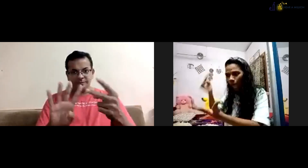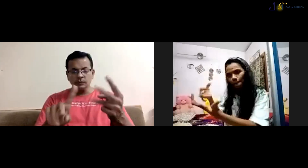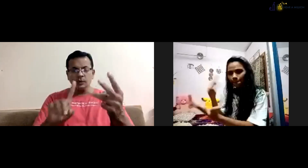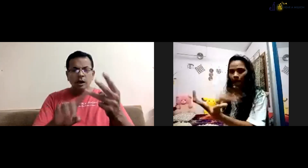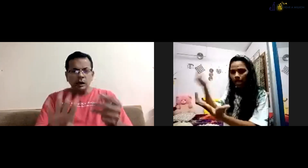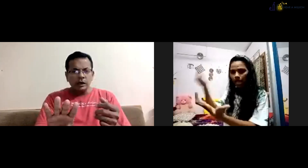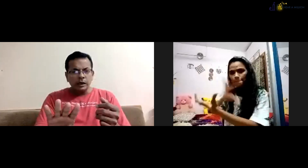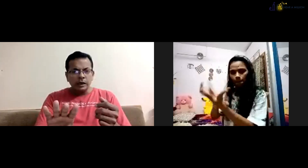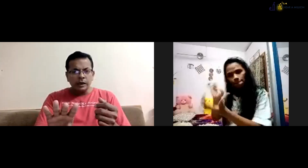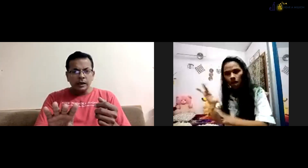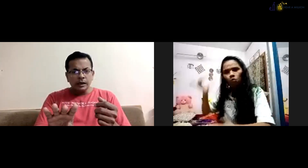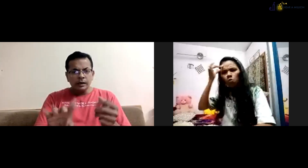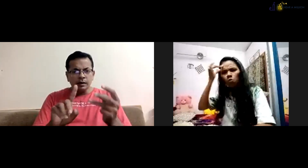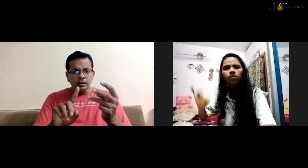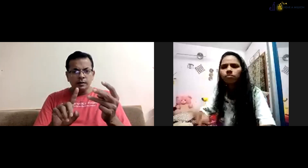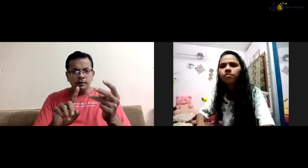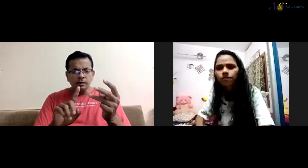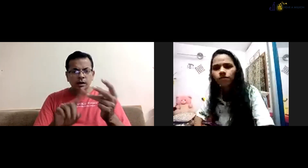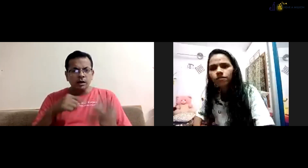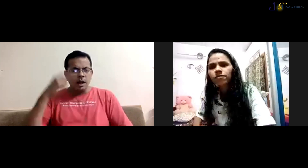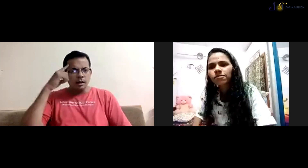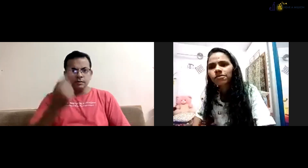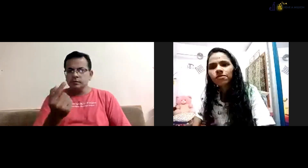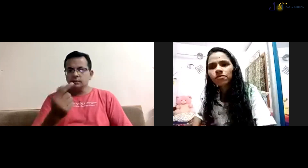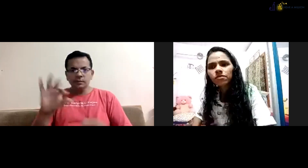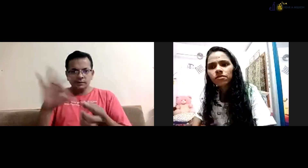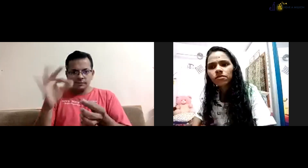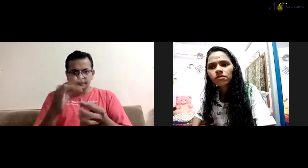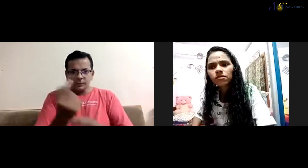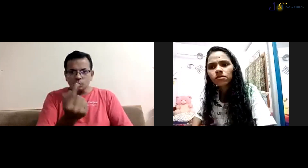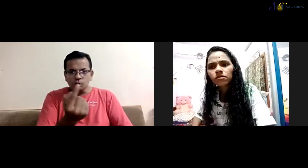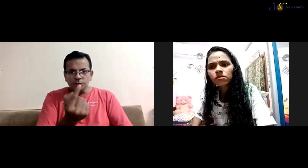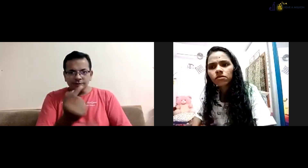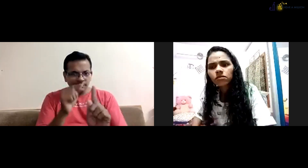like skilled one, but I can drawing better.